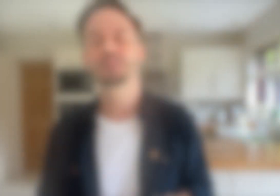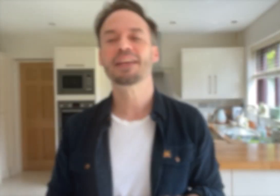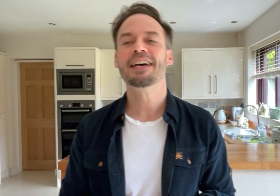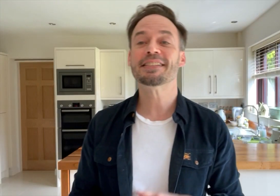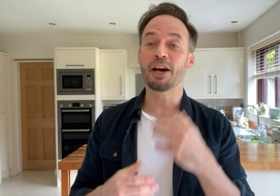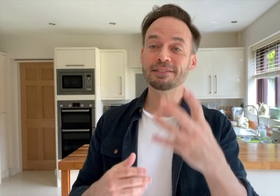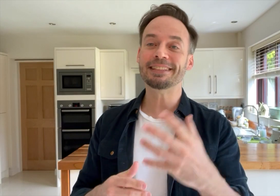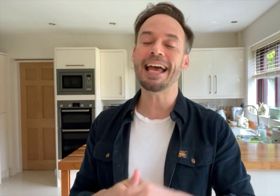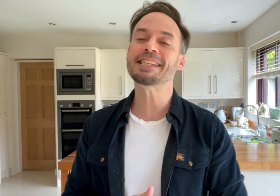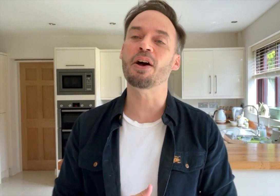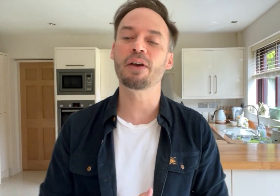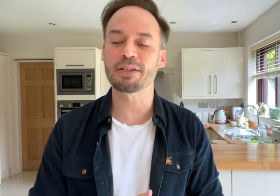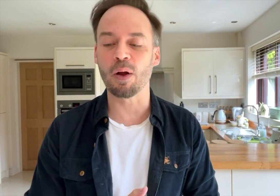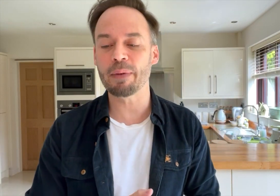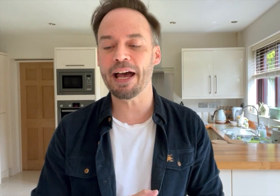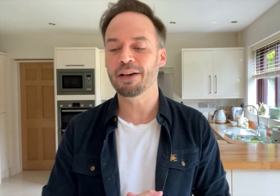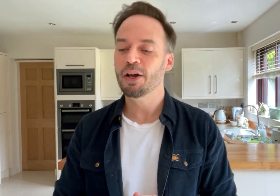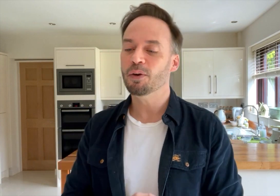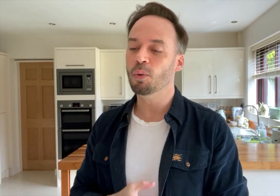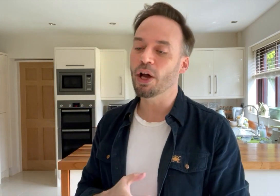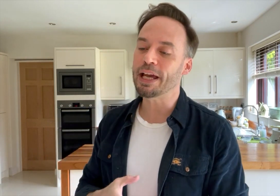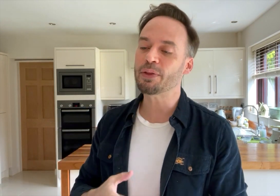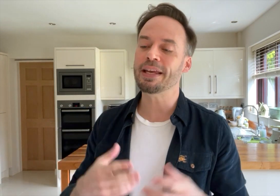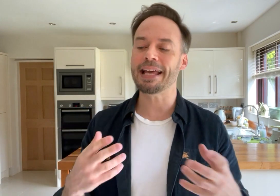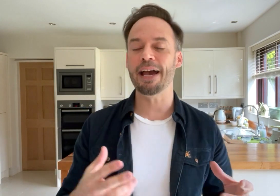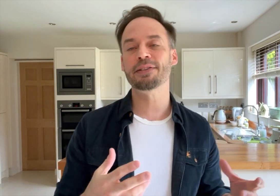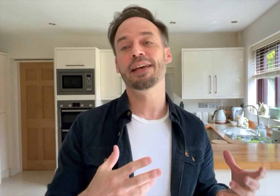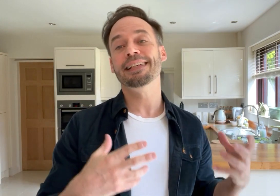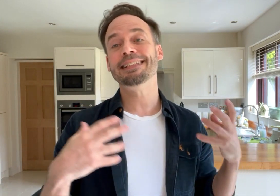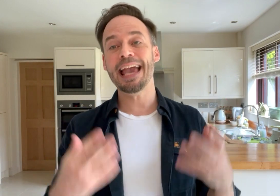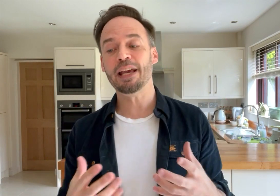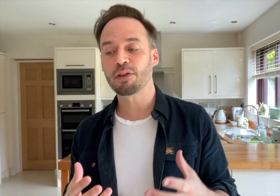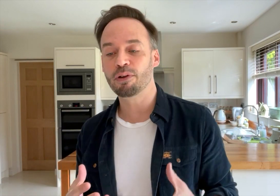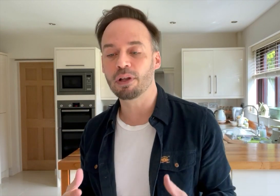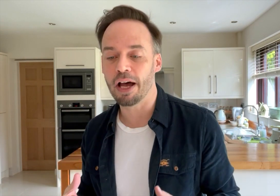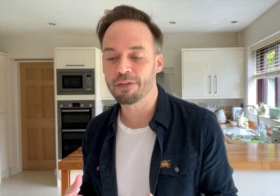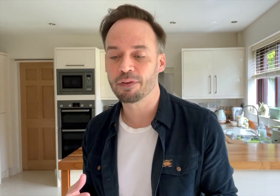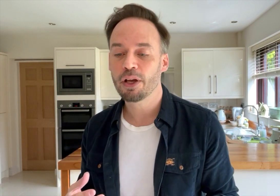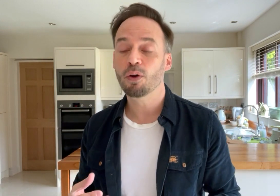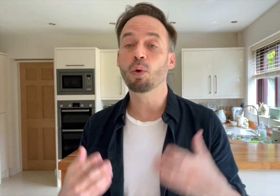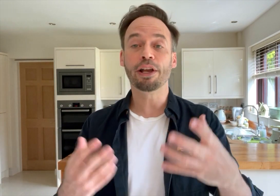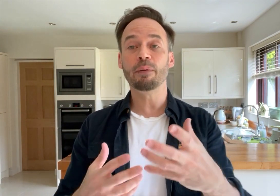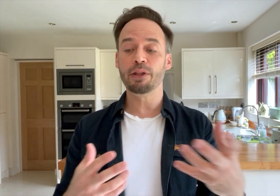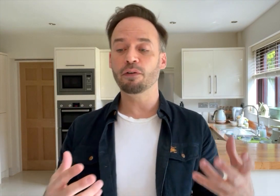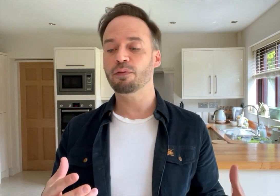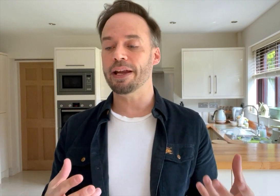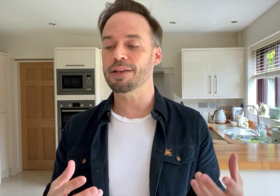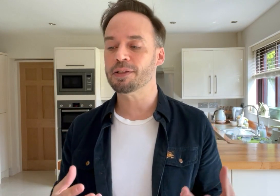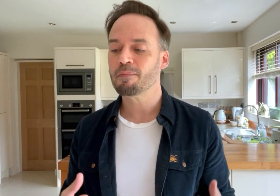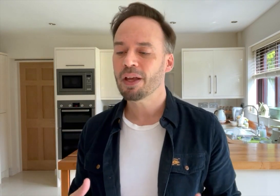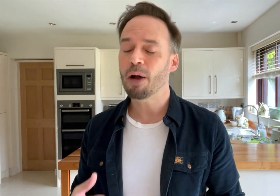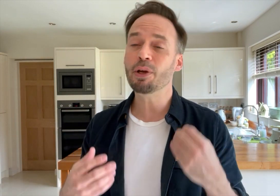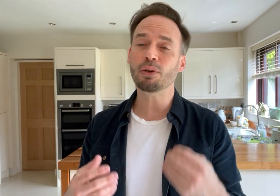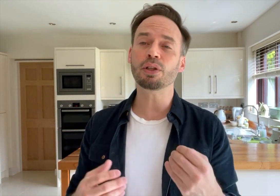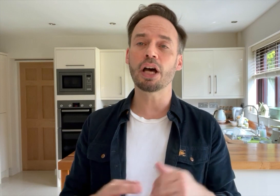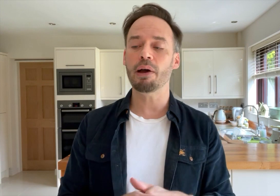so today's song is all about working things out getting through life working with your friends and we all know how